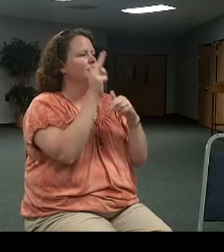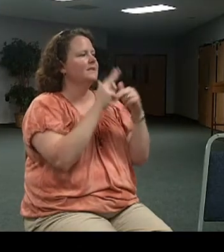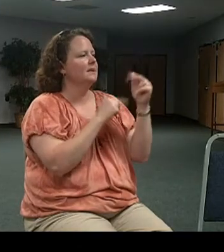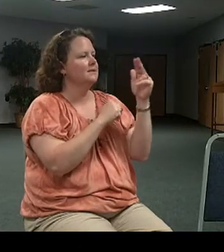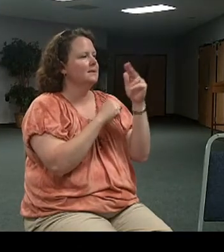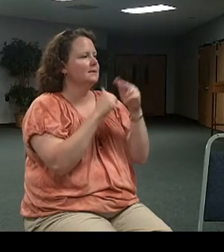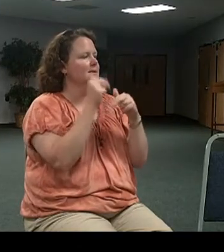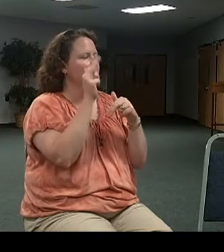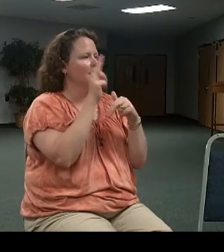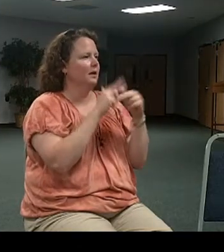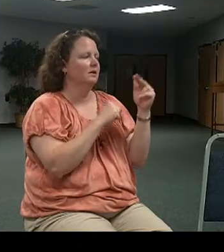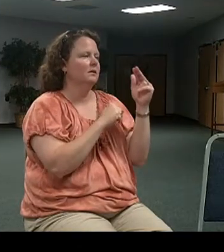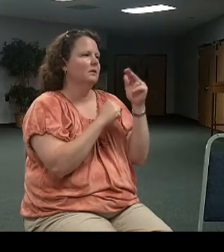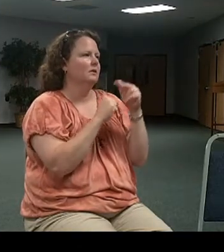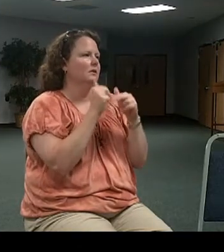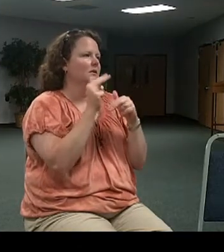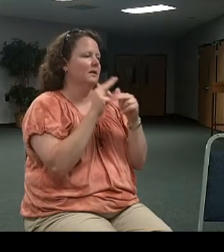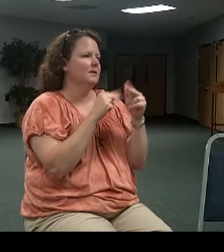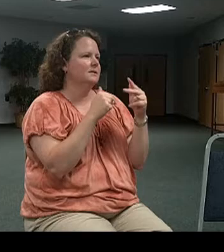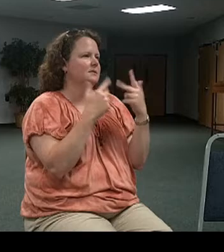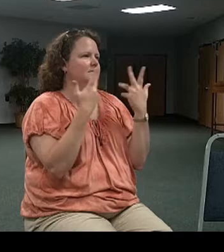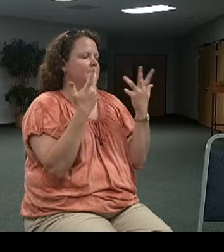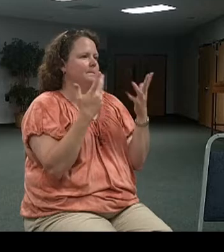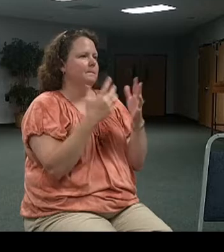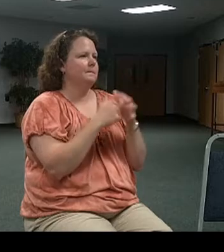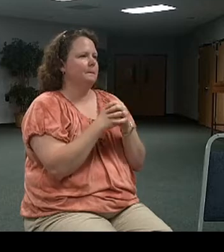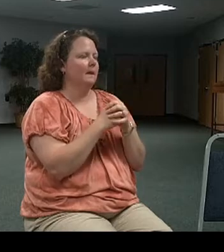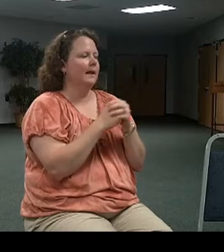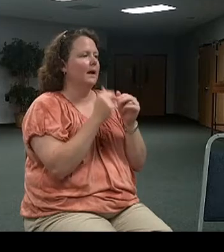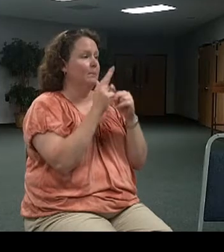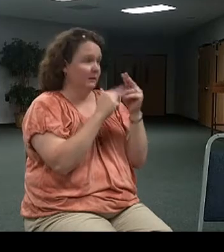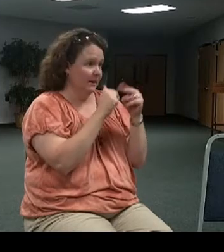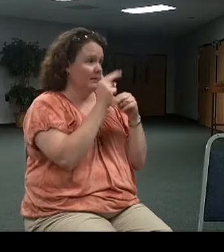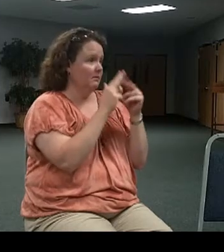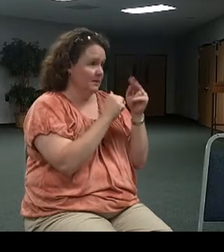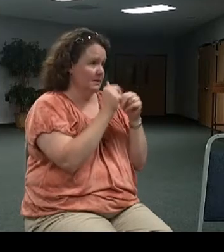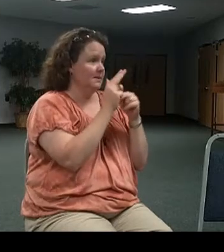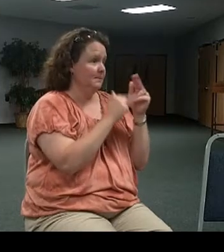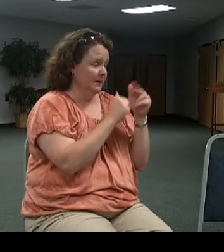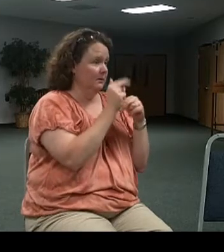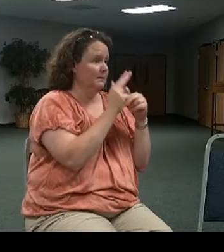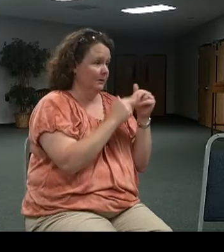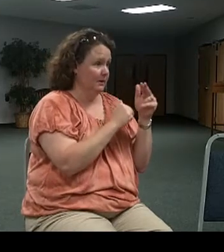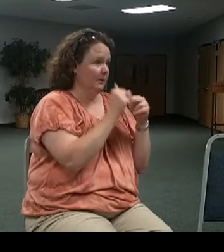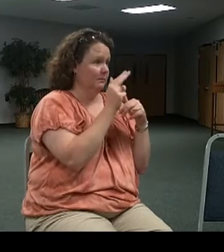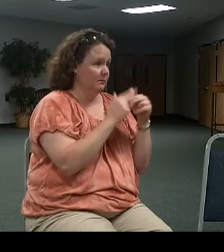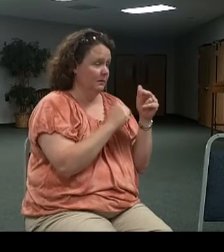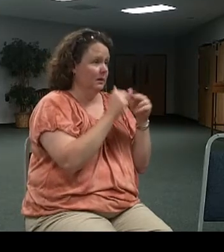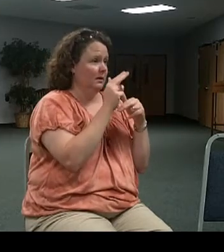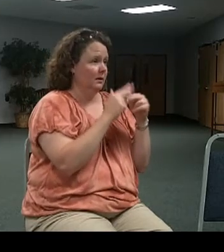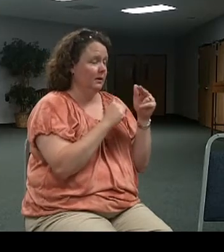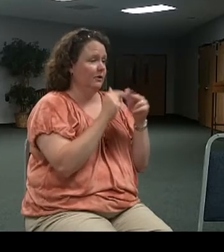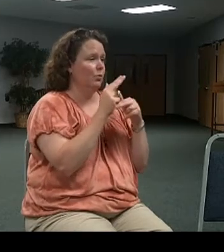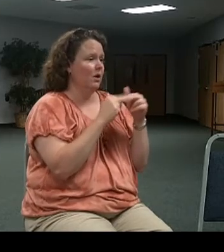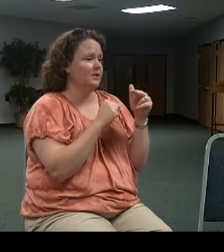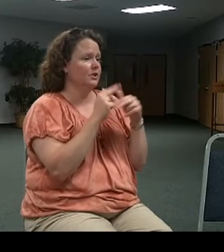you're discussing something that is like a building, this is to build a building. If you want